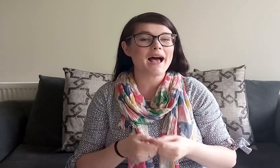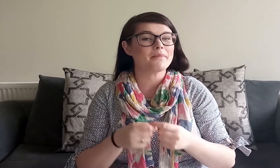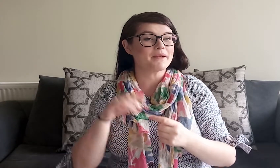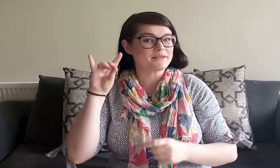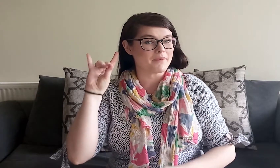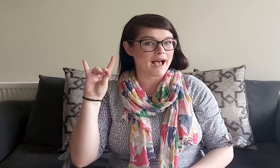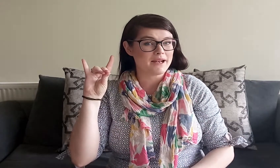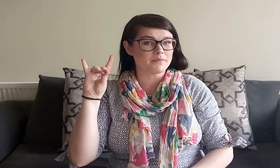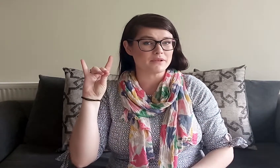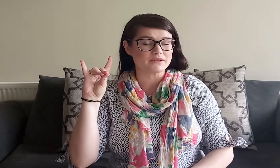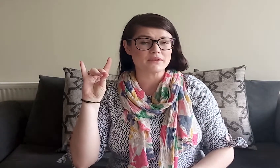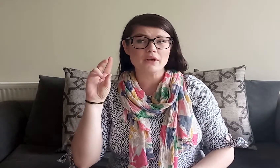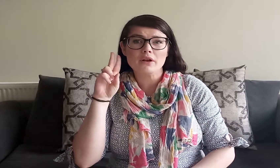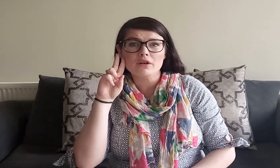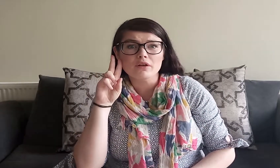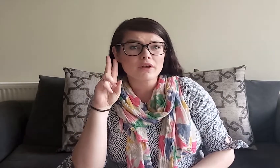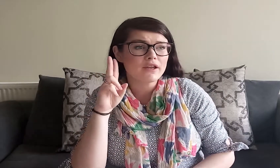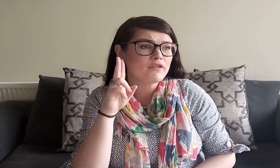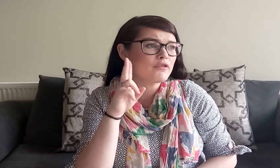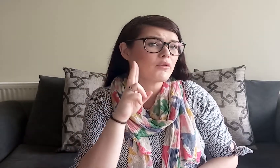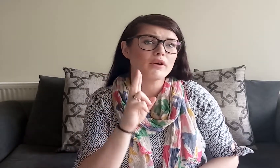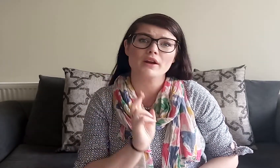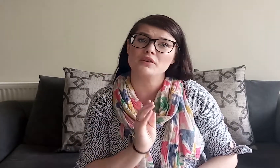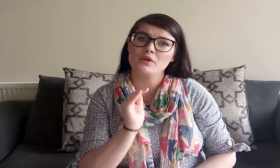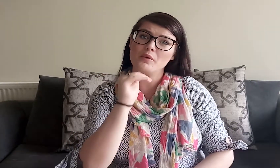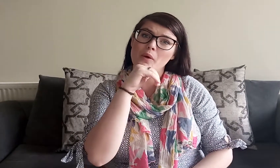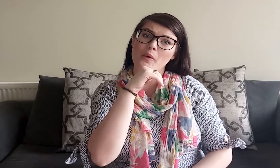about some animals looking for a new home.